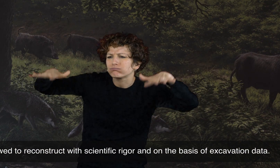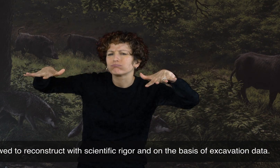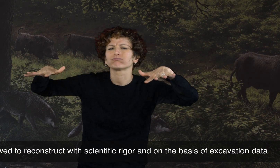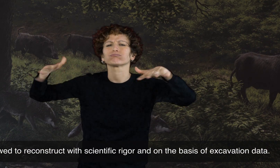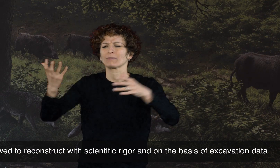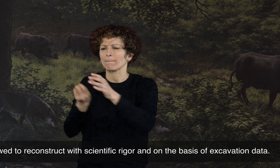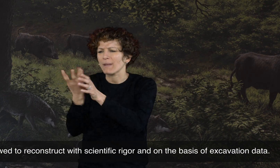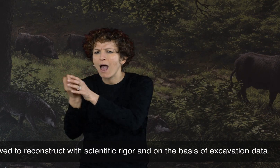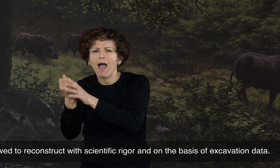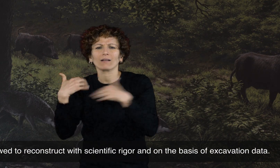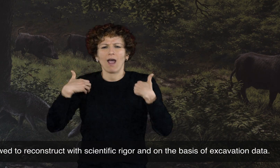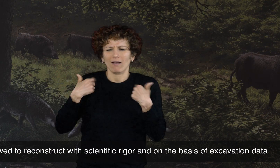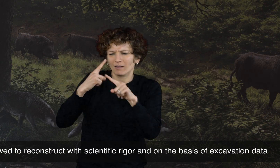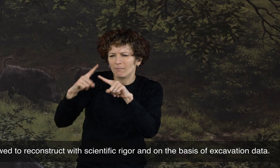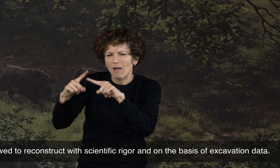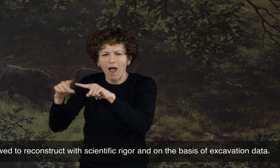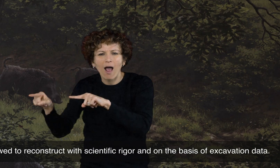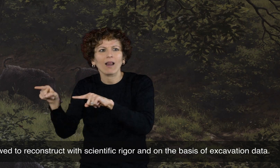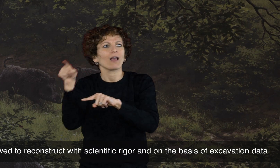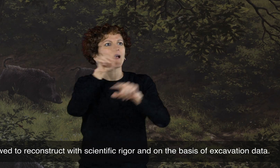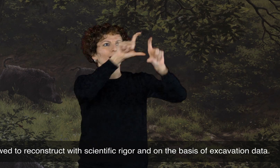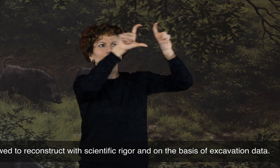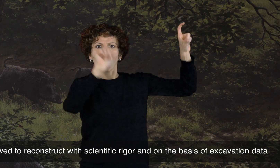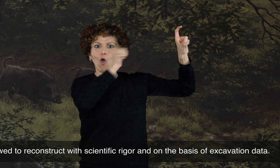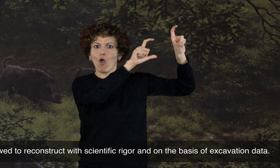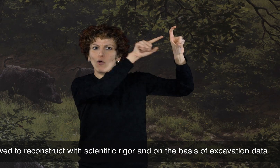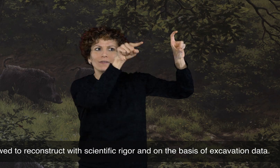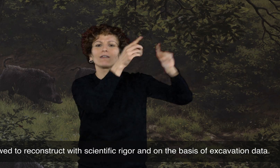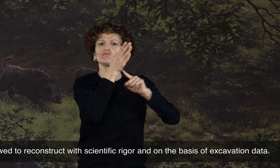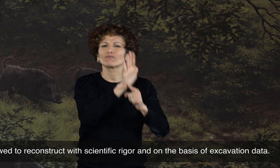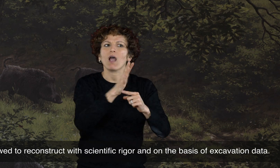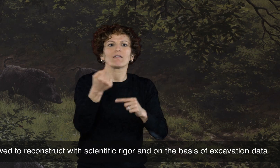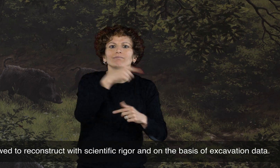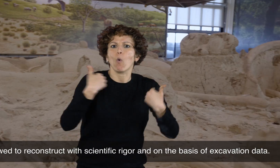reconstruct with scientific rigor and on the basis of excavation data.